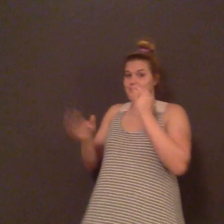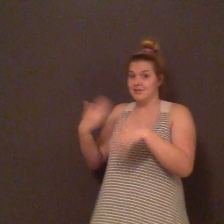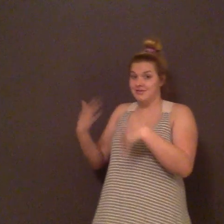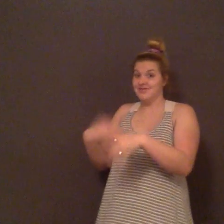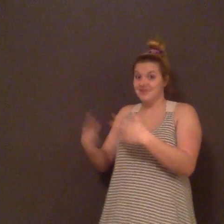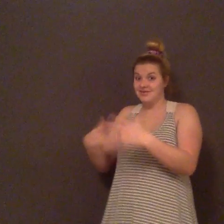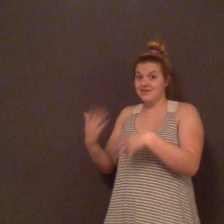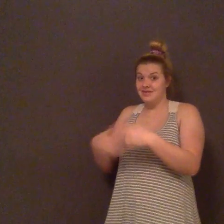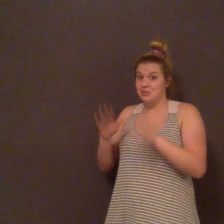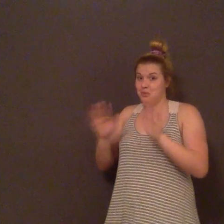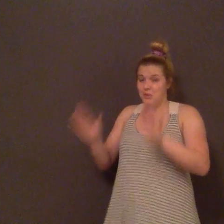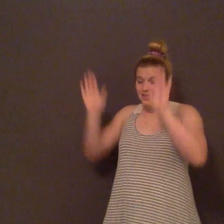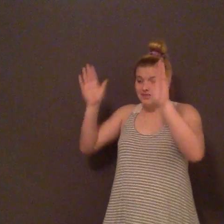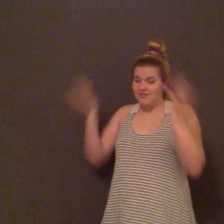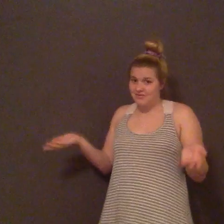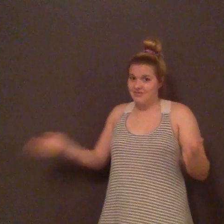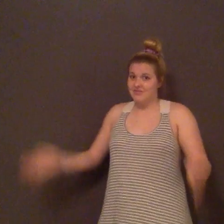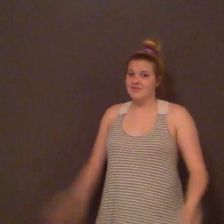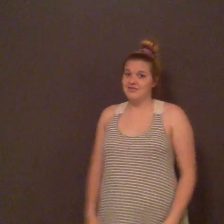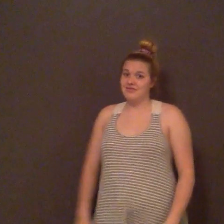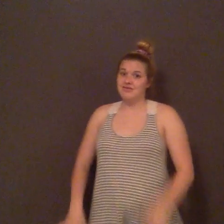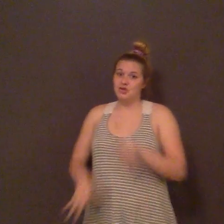It'll be great. Trust me.